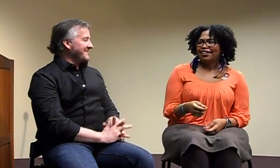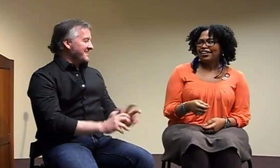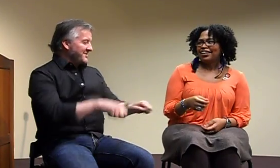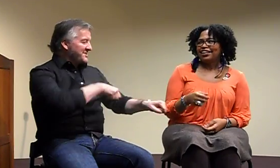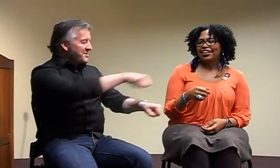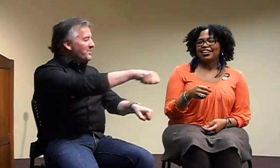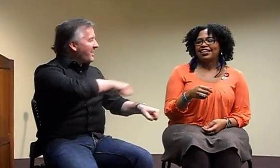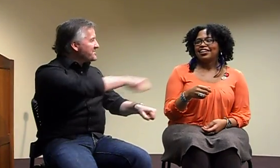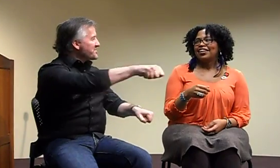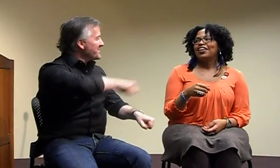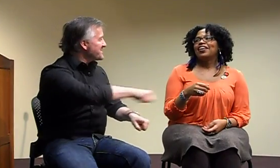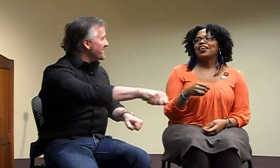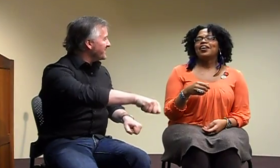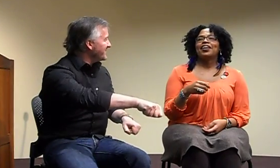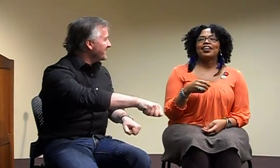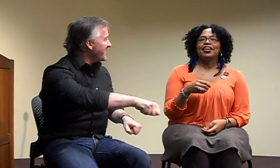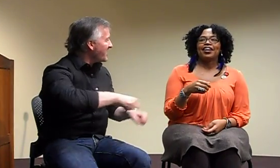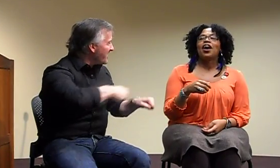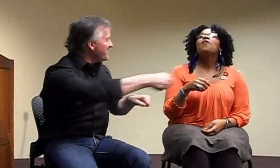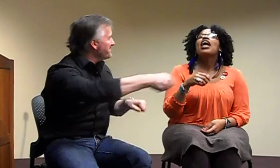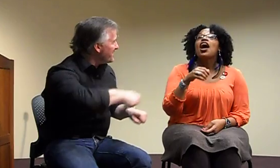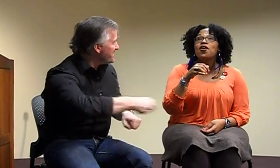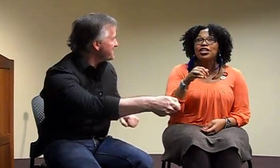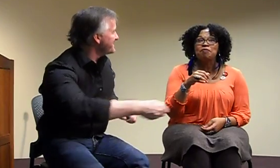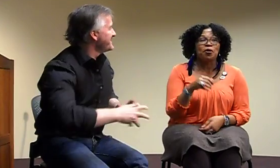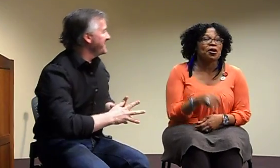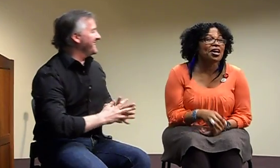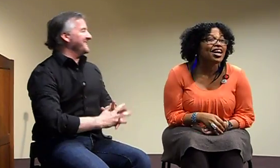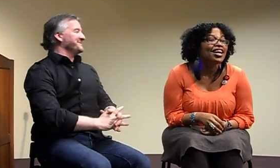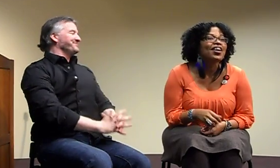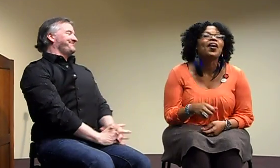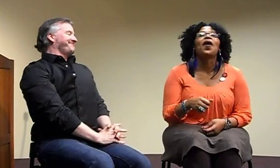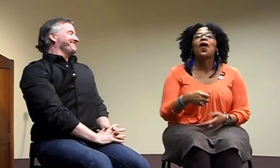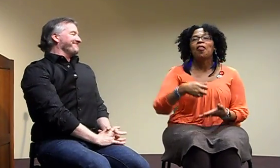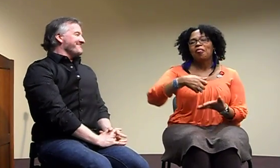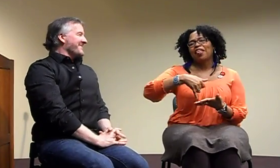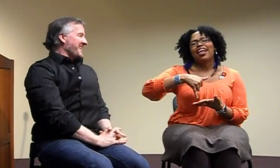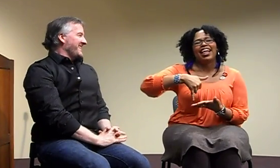The thing you iron shirts on. Oh, an ironing. Yeah.